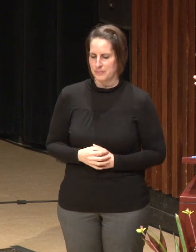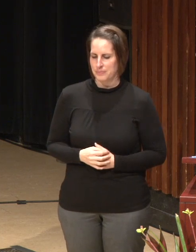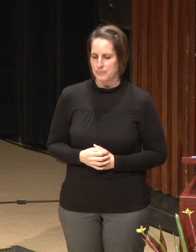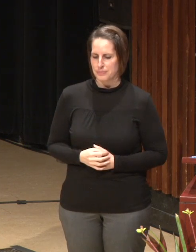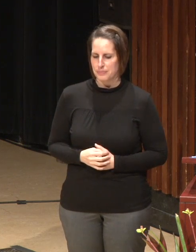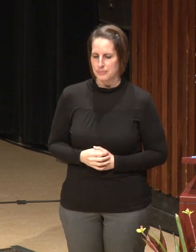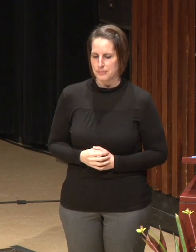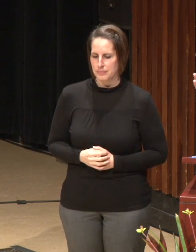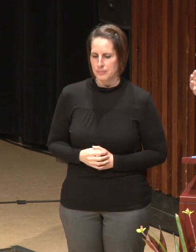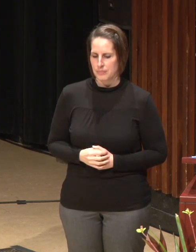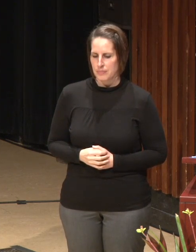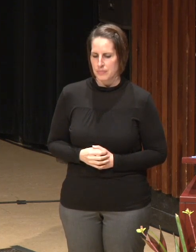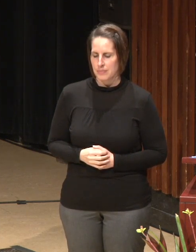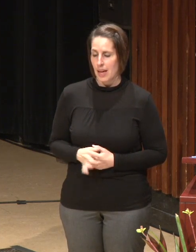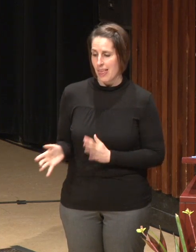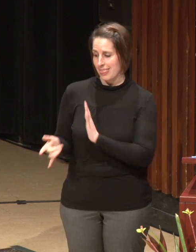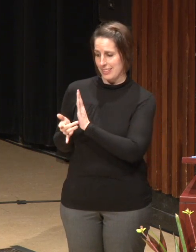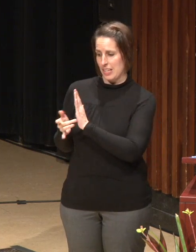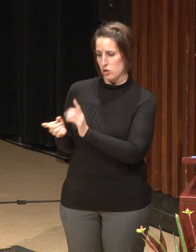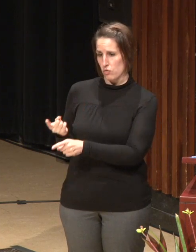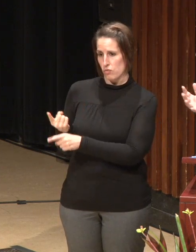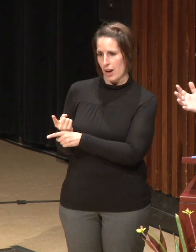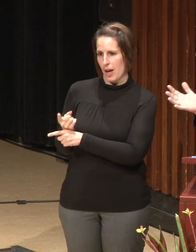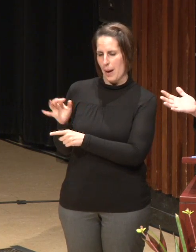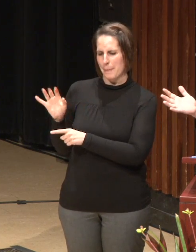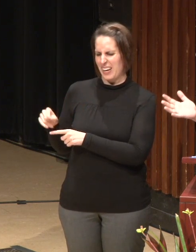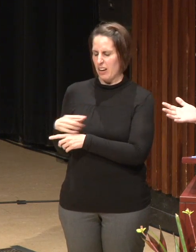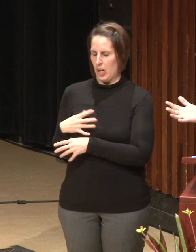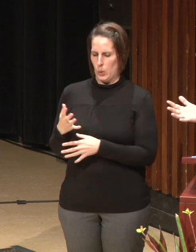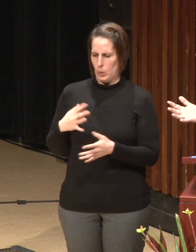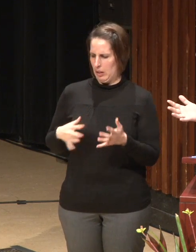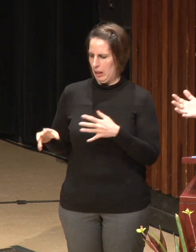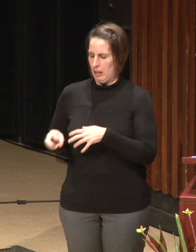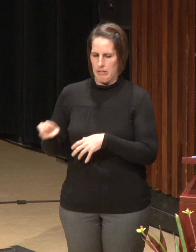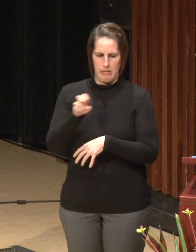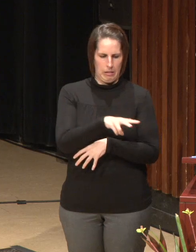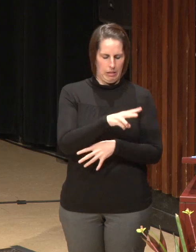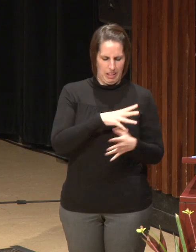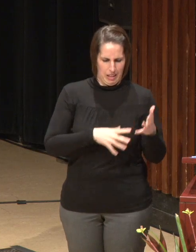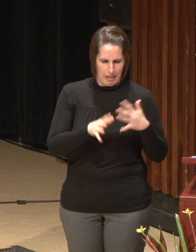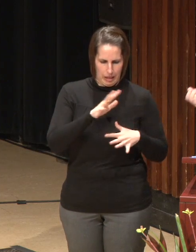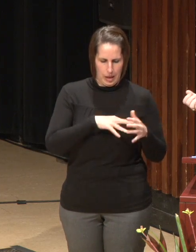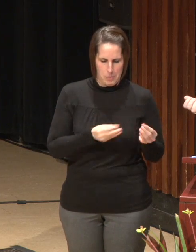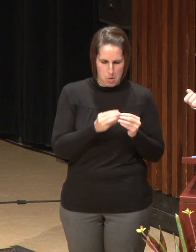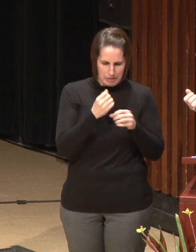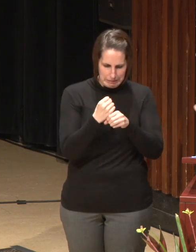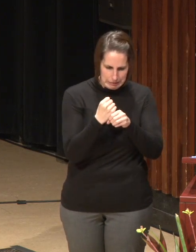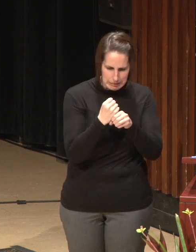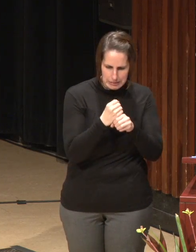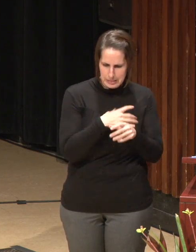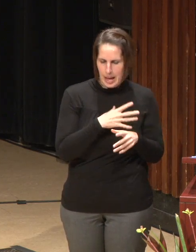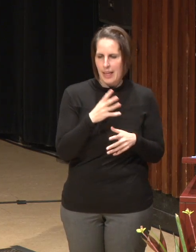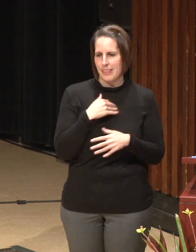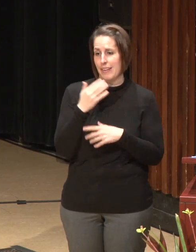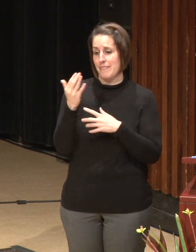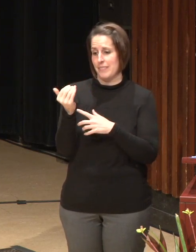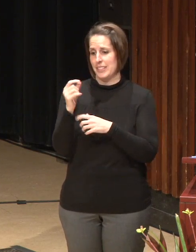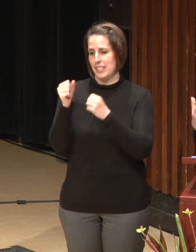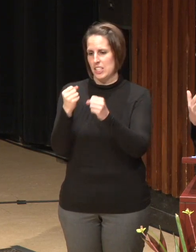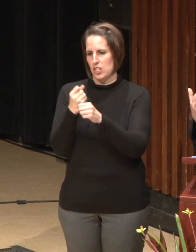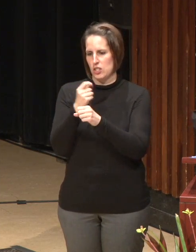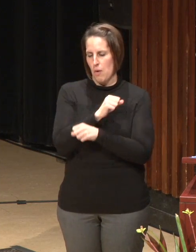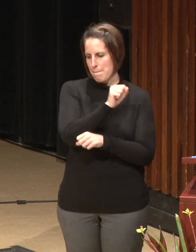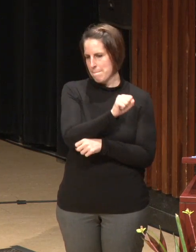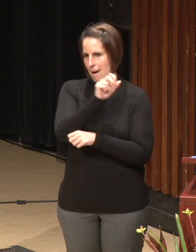The technology was right. It just took a couple of years of unexpected free time to write it, and 15 years for it to find the right home.